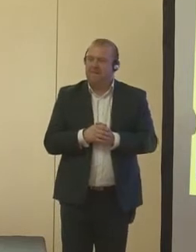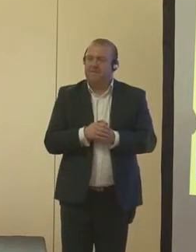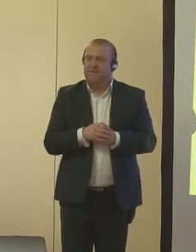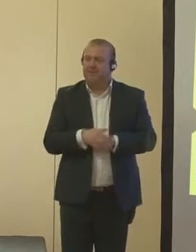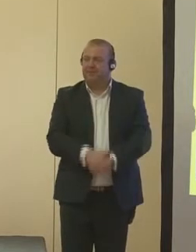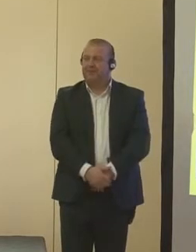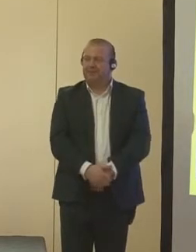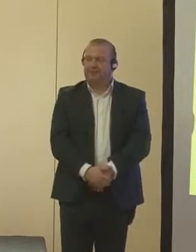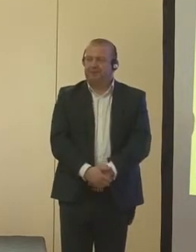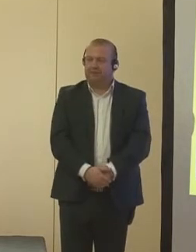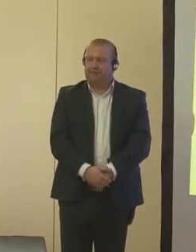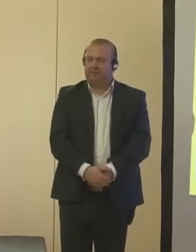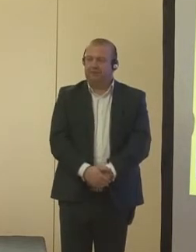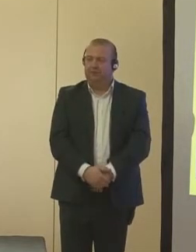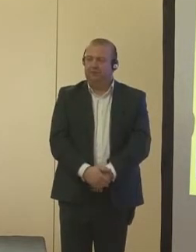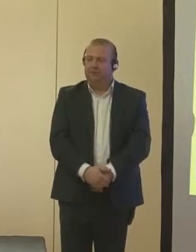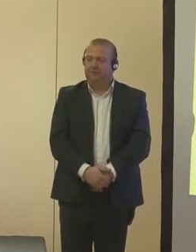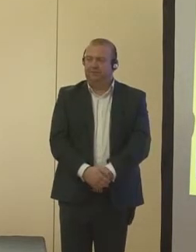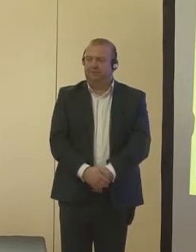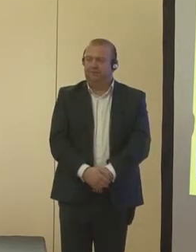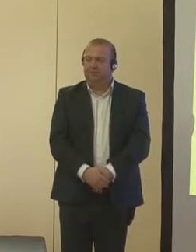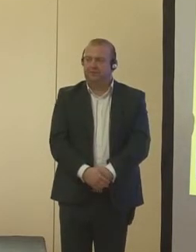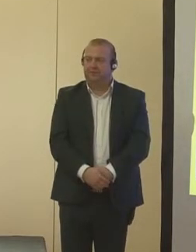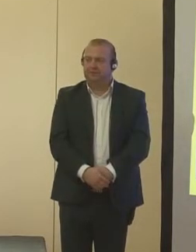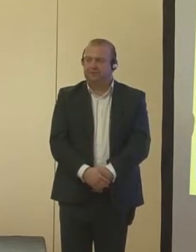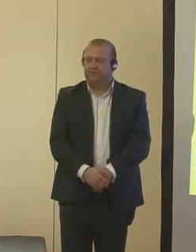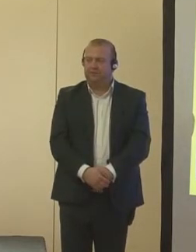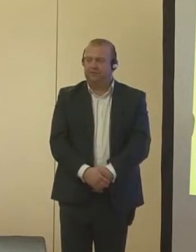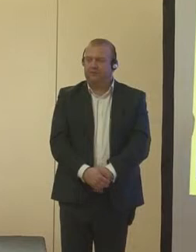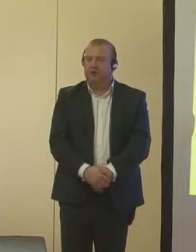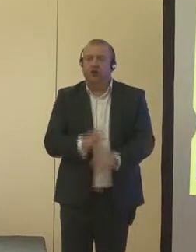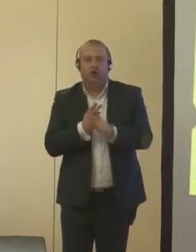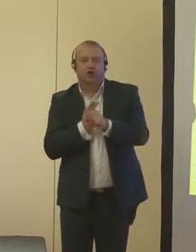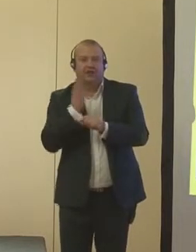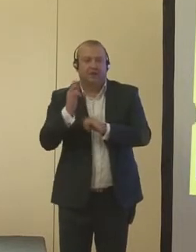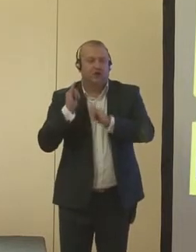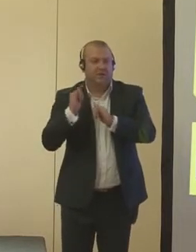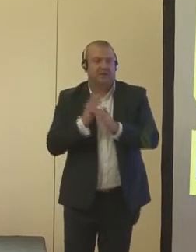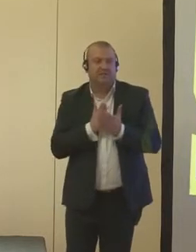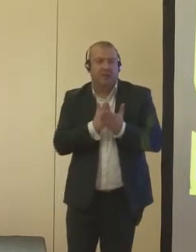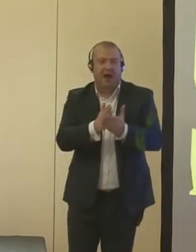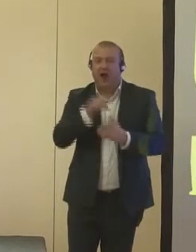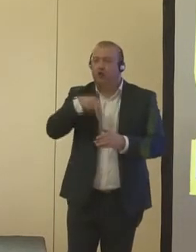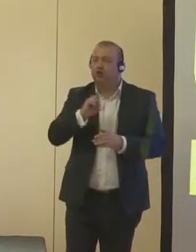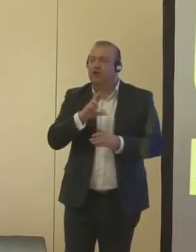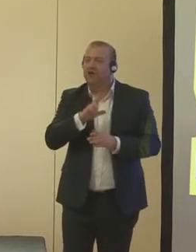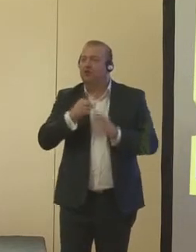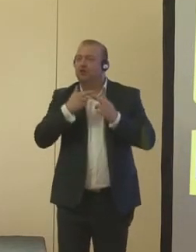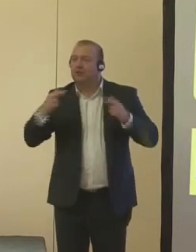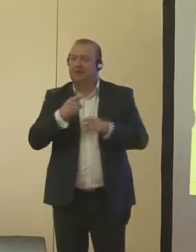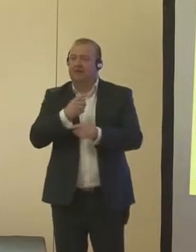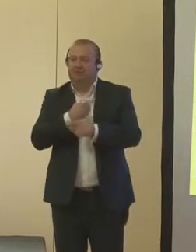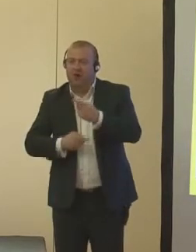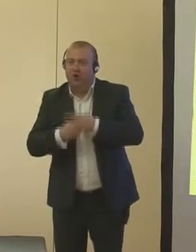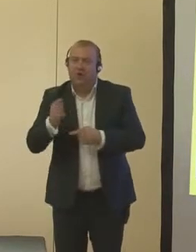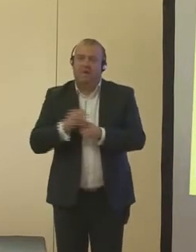accessibility benefits all users, so with disabilities and or special needs. And we've also heard this